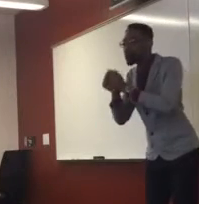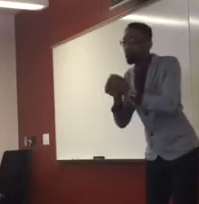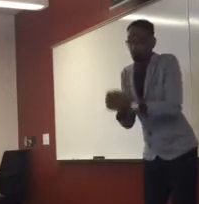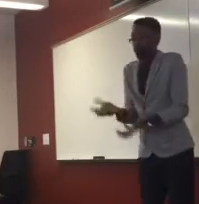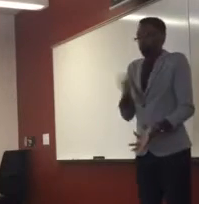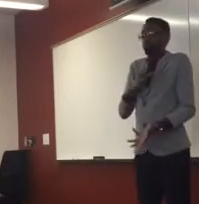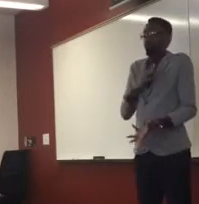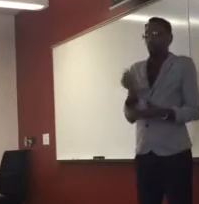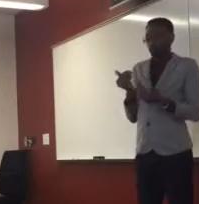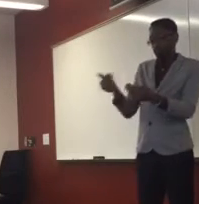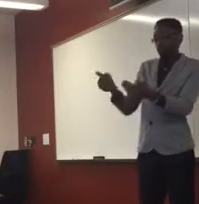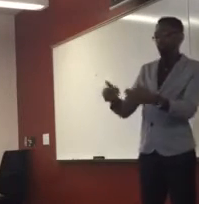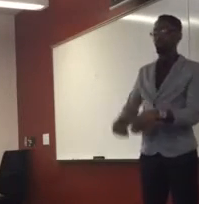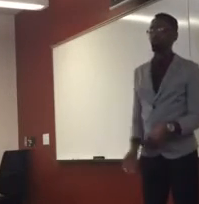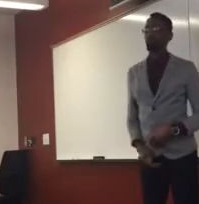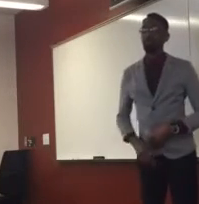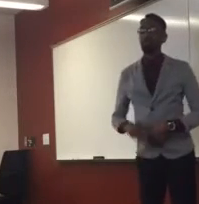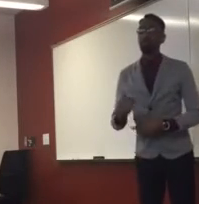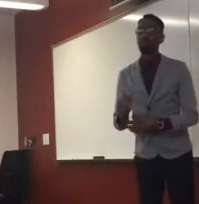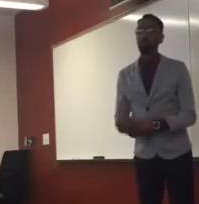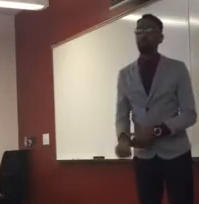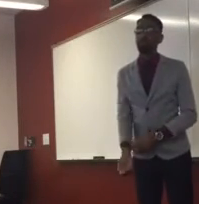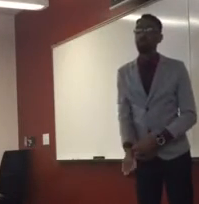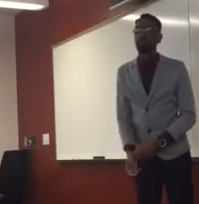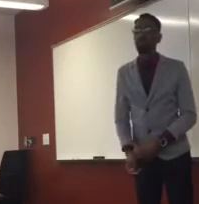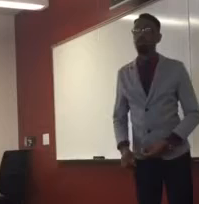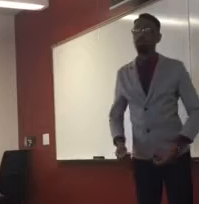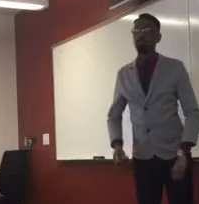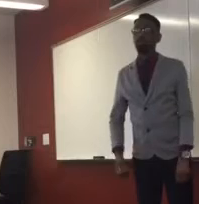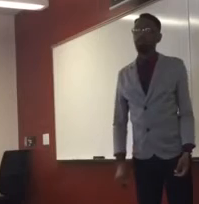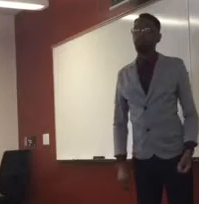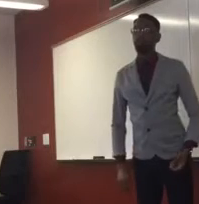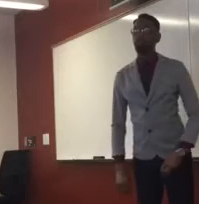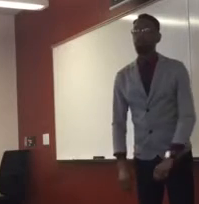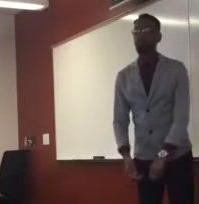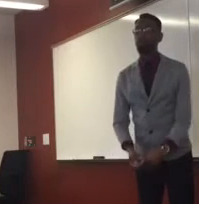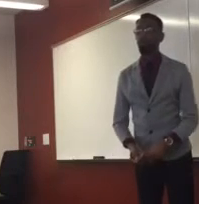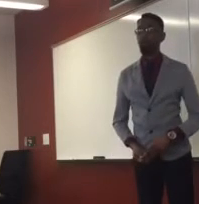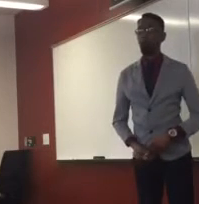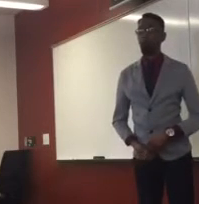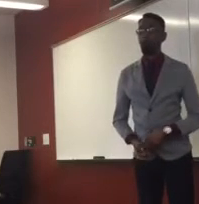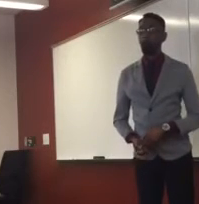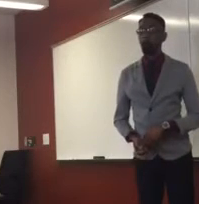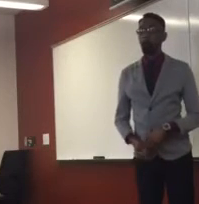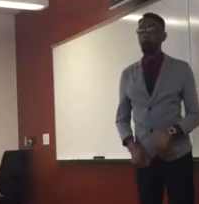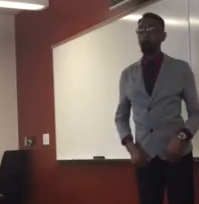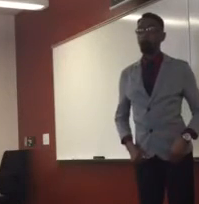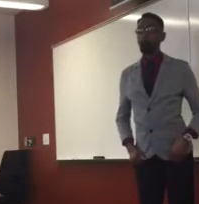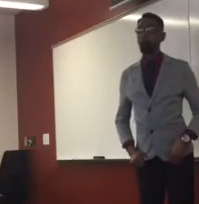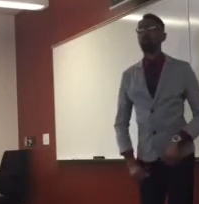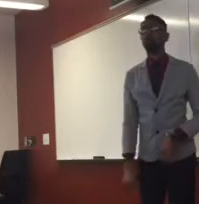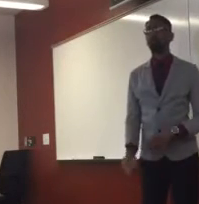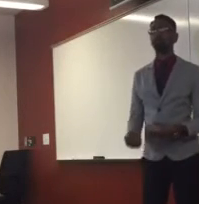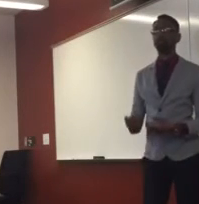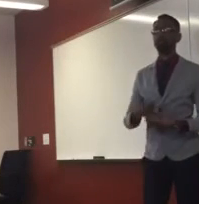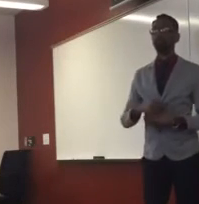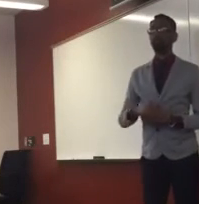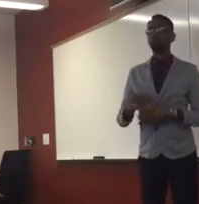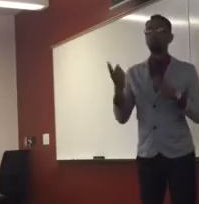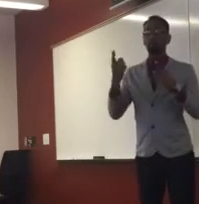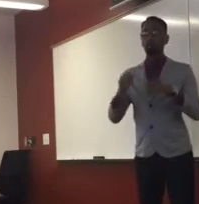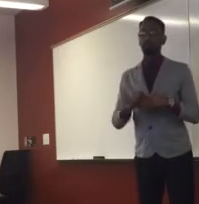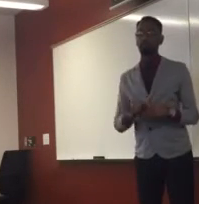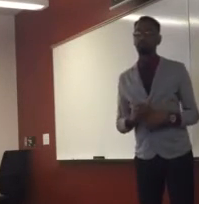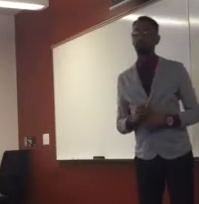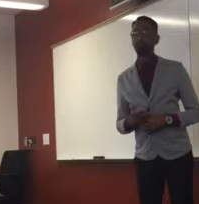higher power in that slot. So if happen the table, your HP, that's fine. Okay. So we're